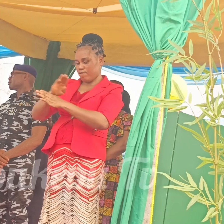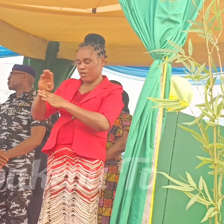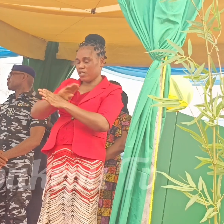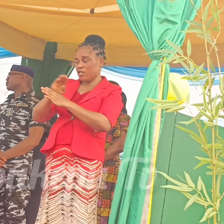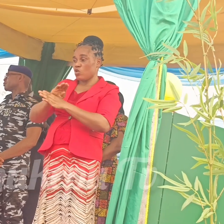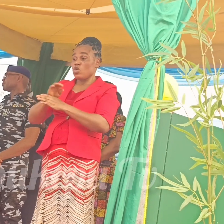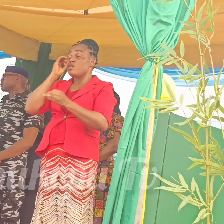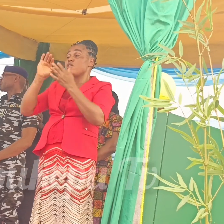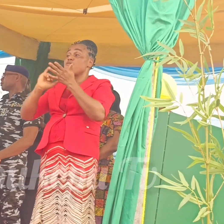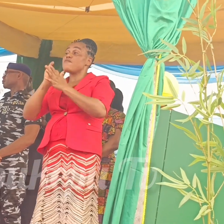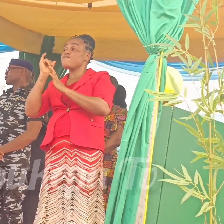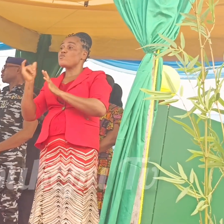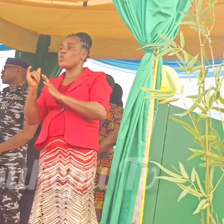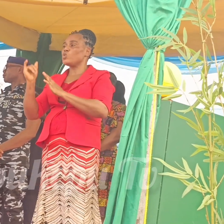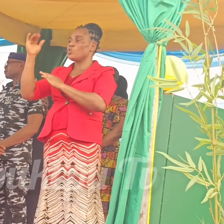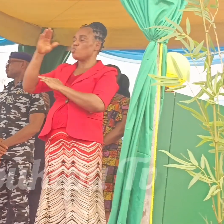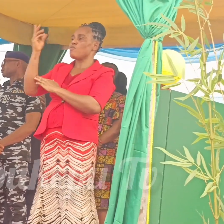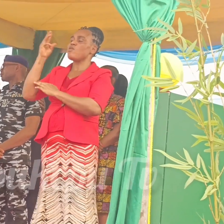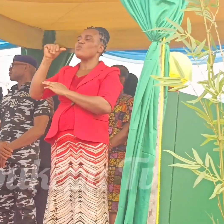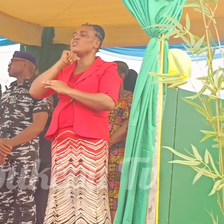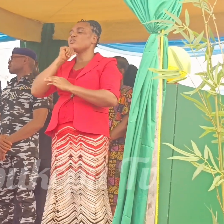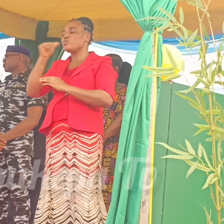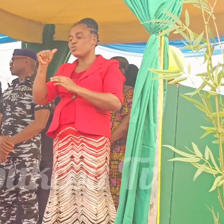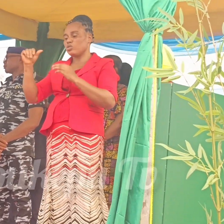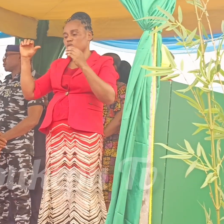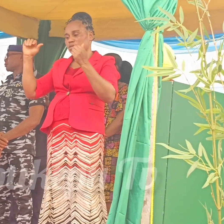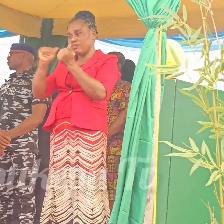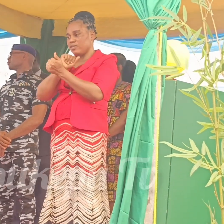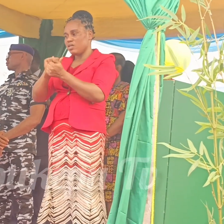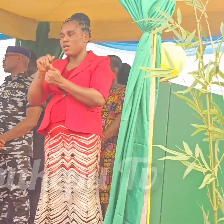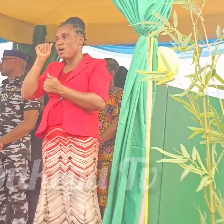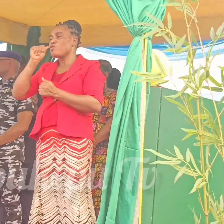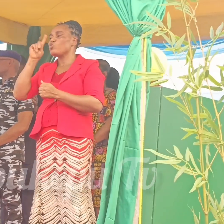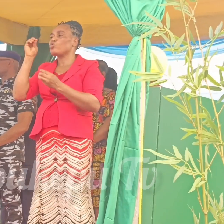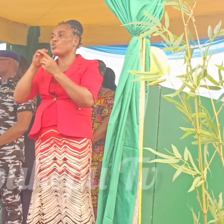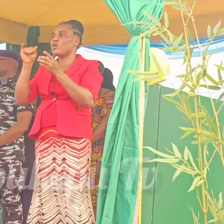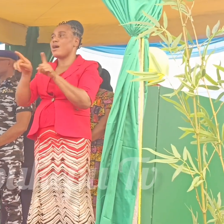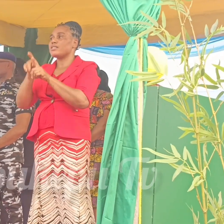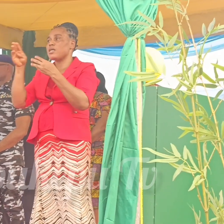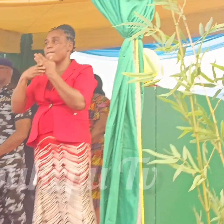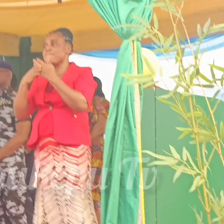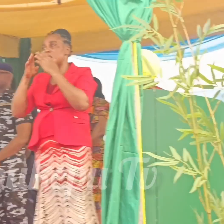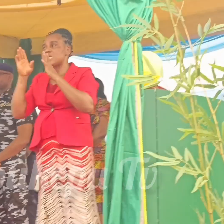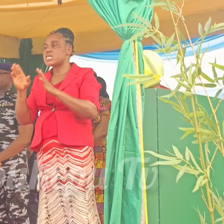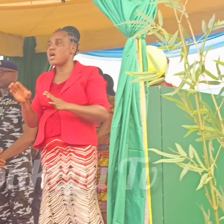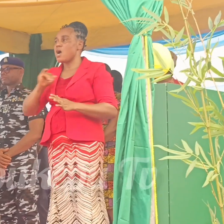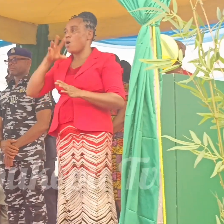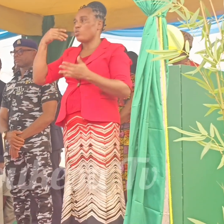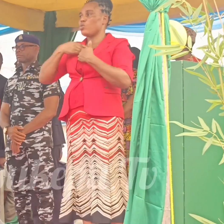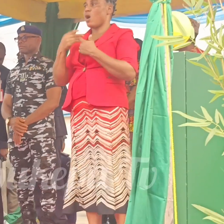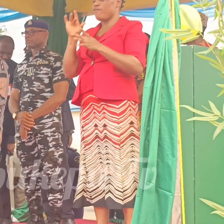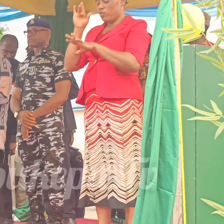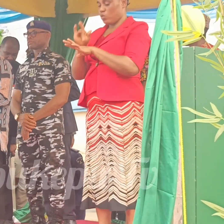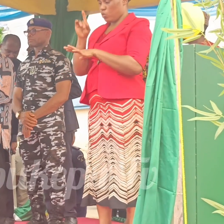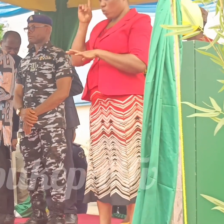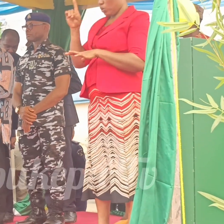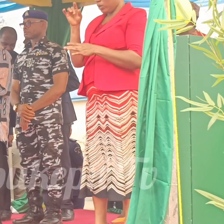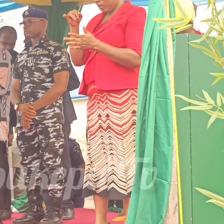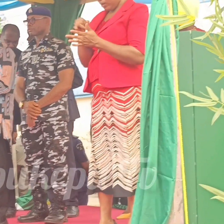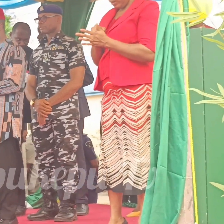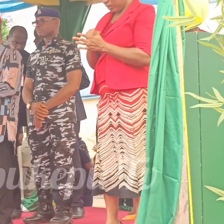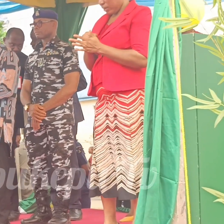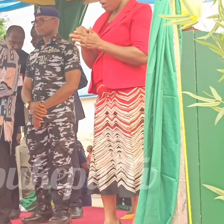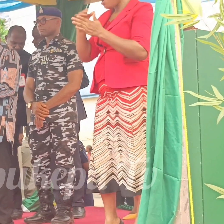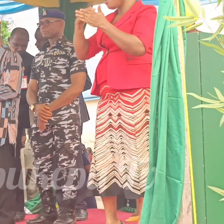If those waivers were not in place, I'm not too sure that as a banker, I would have touched it.